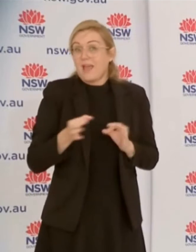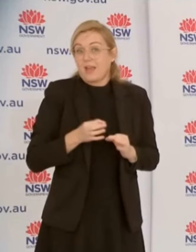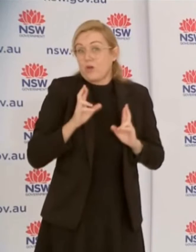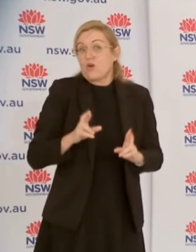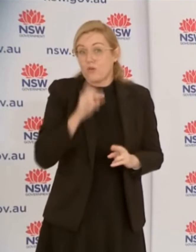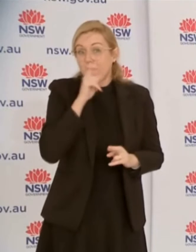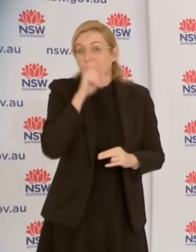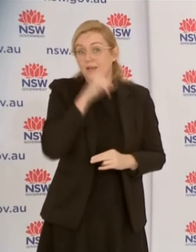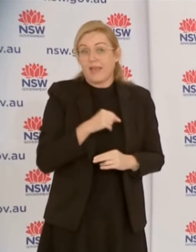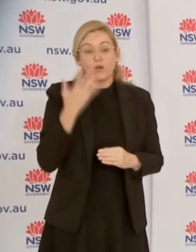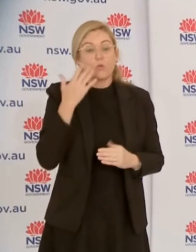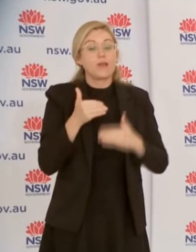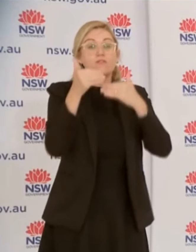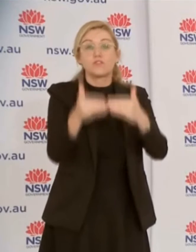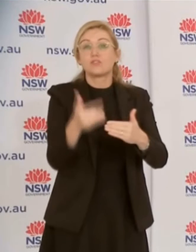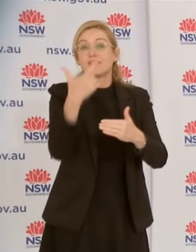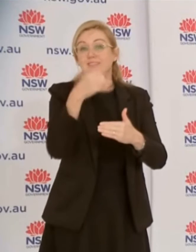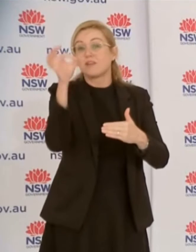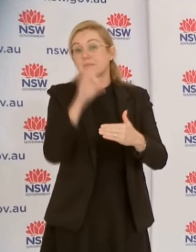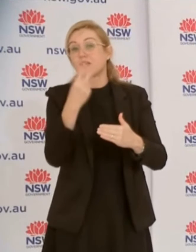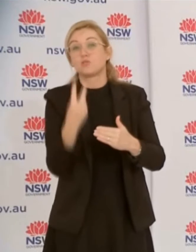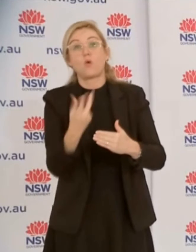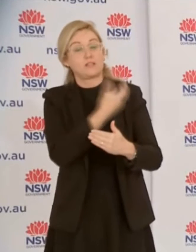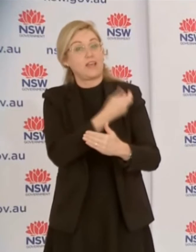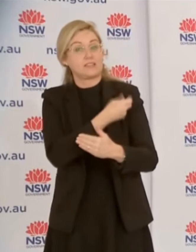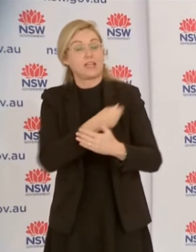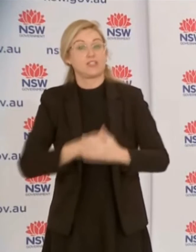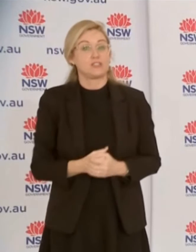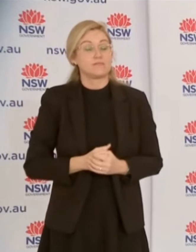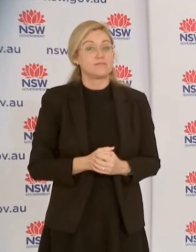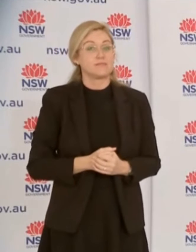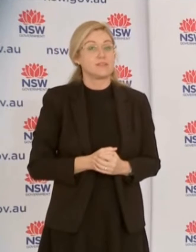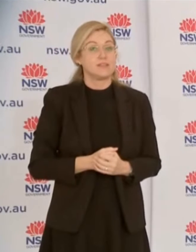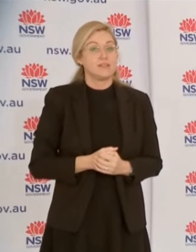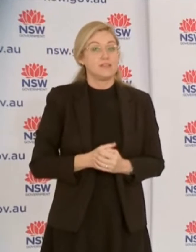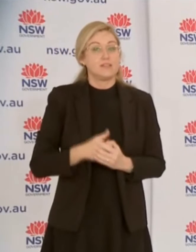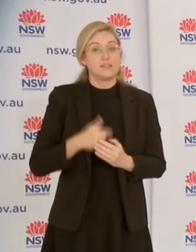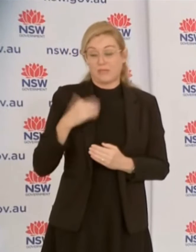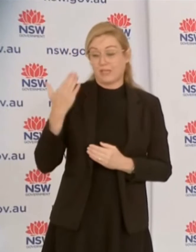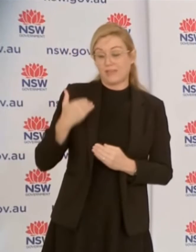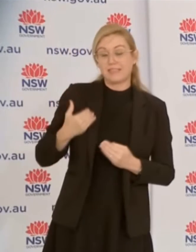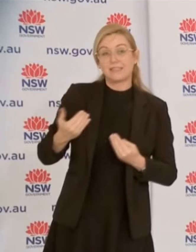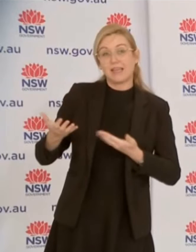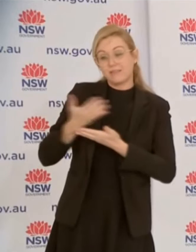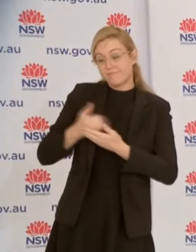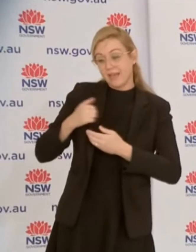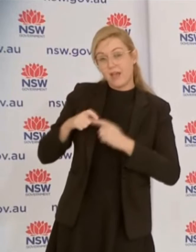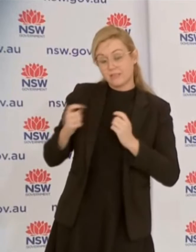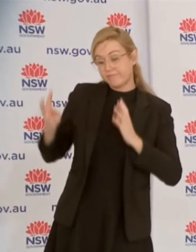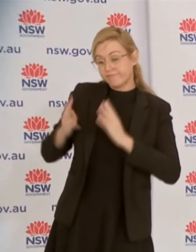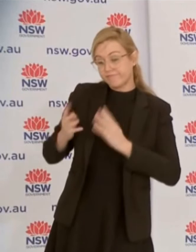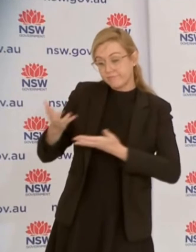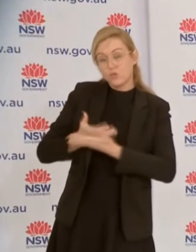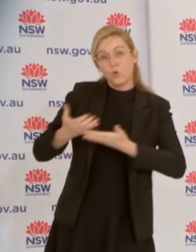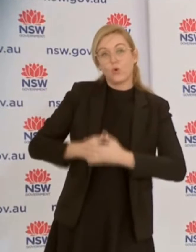And that's an option on the table. The Deputy Premier and I and the health team have actually been discussing this in the last 48 hours. So can I just